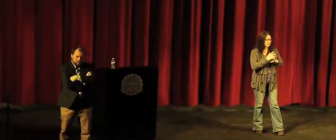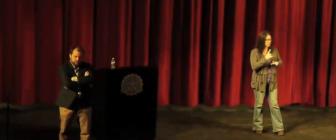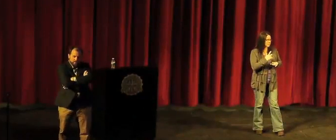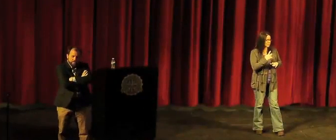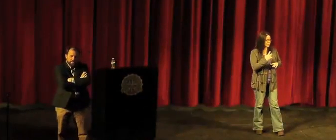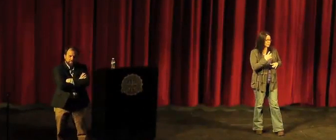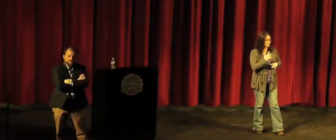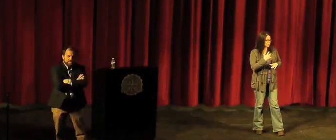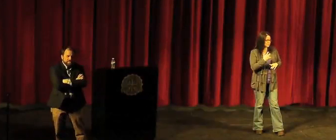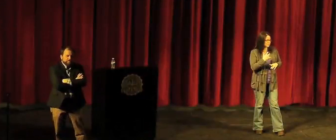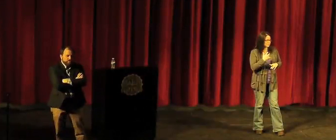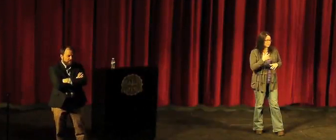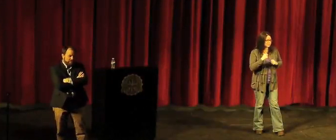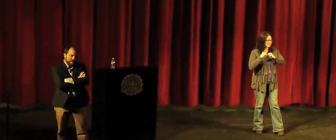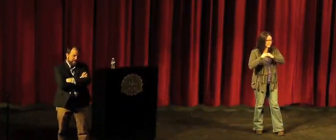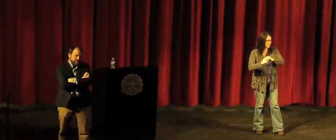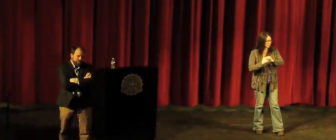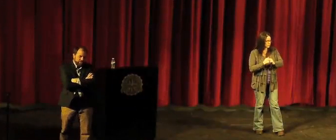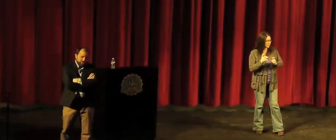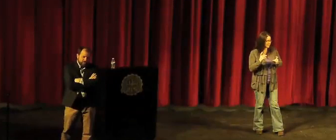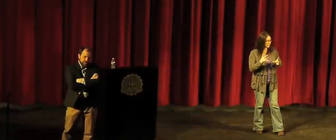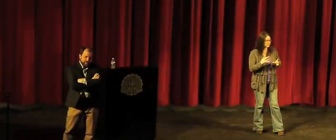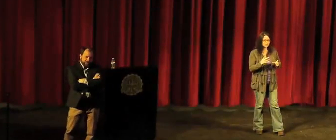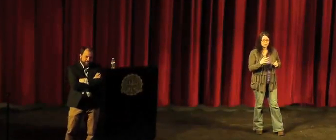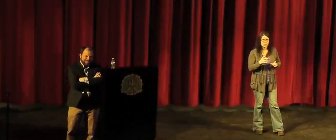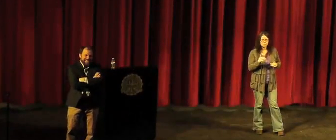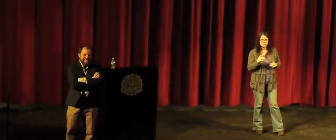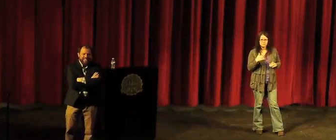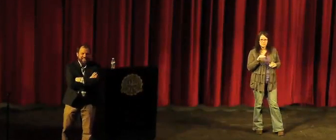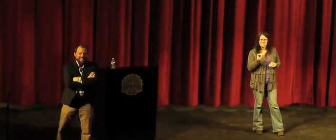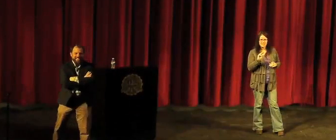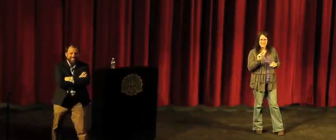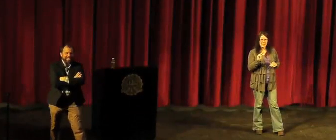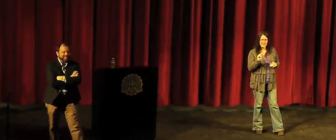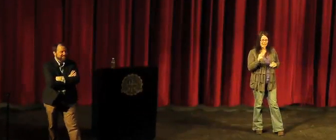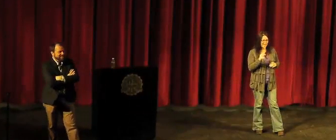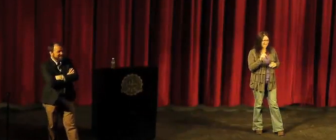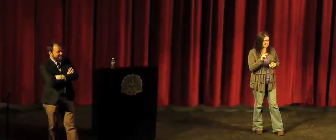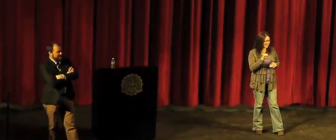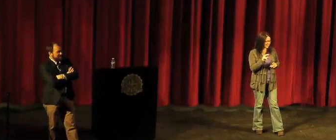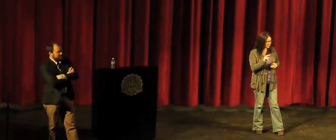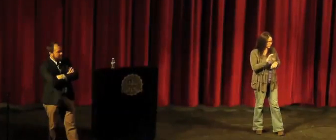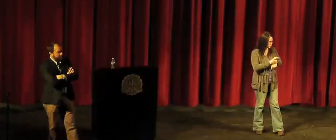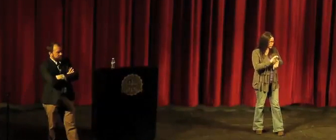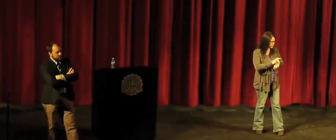macro implications that you talk about? Do you have an Anglican church in the neighborhood?